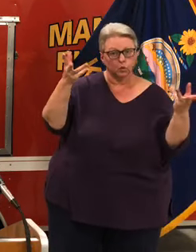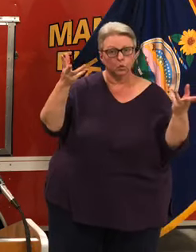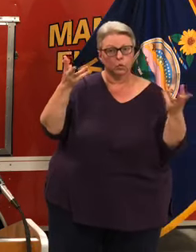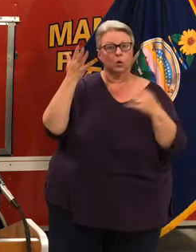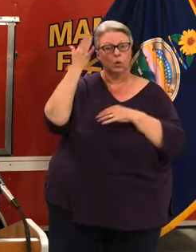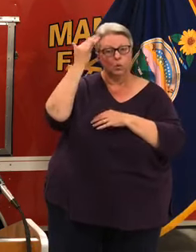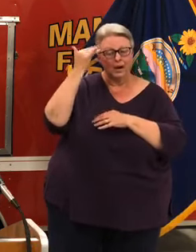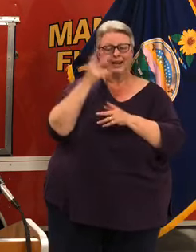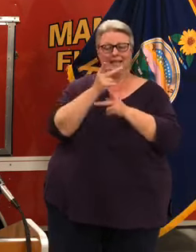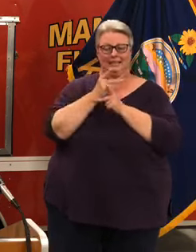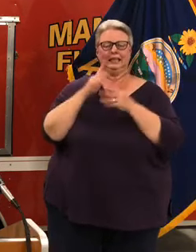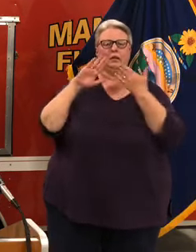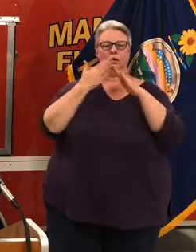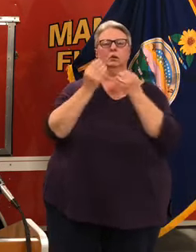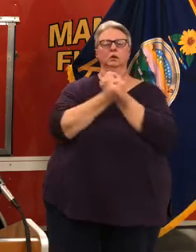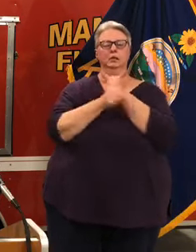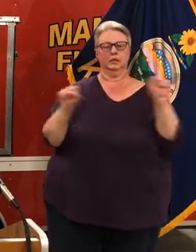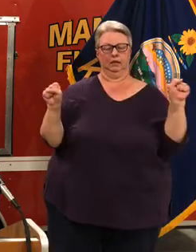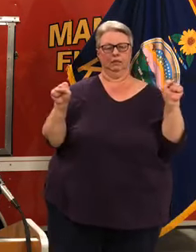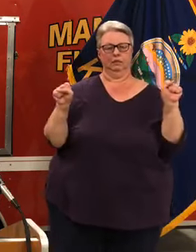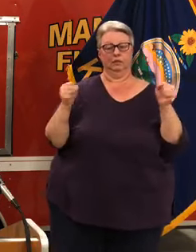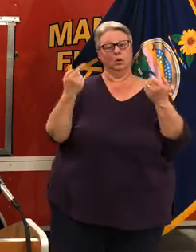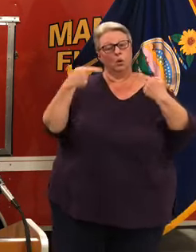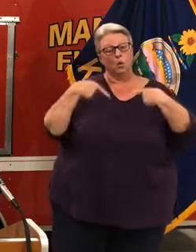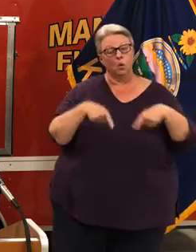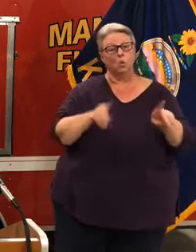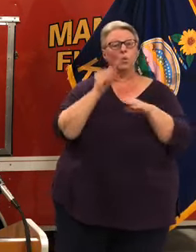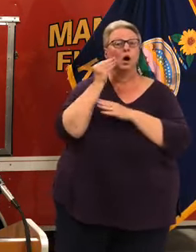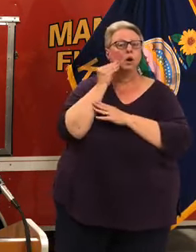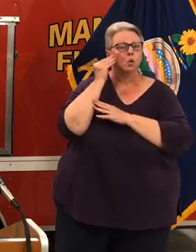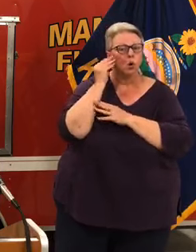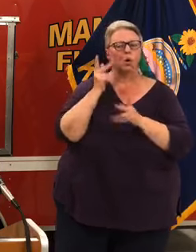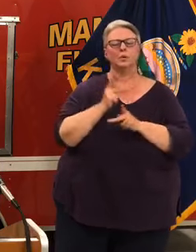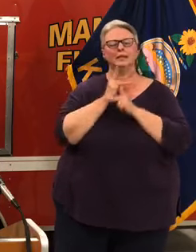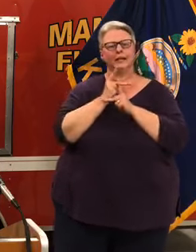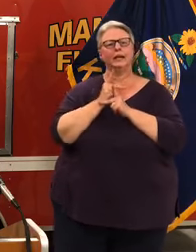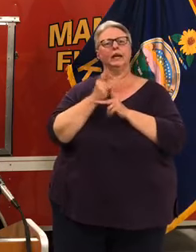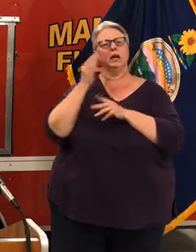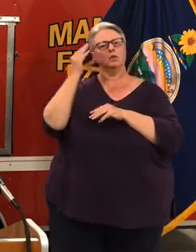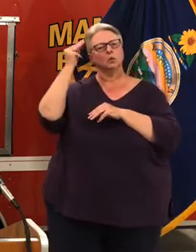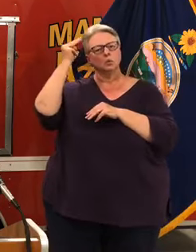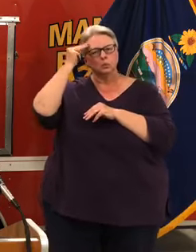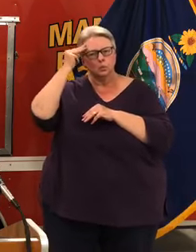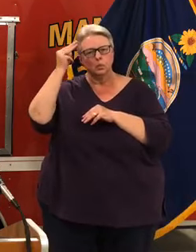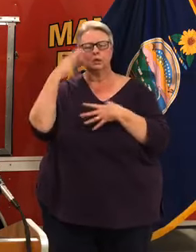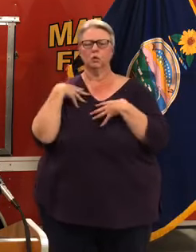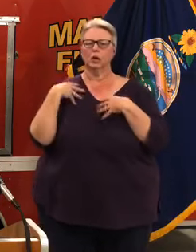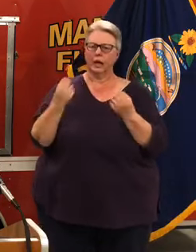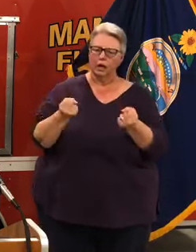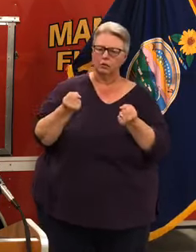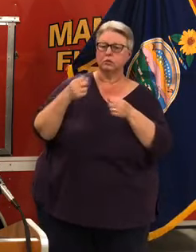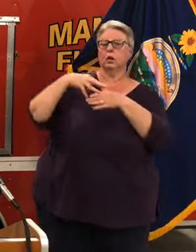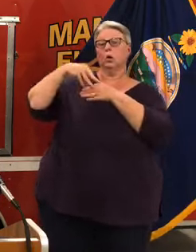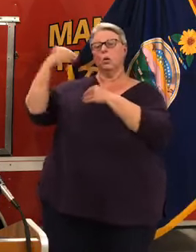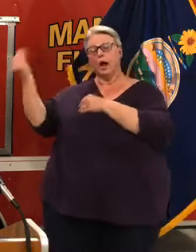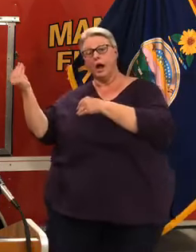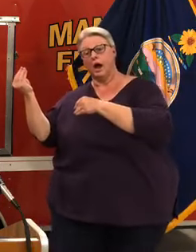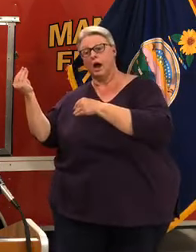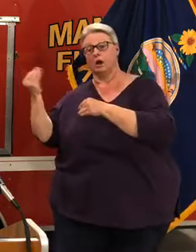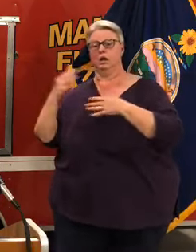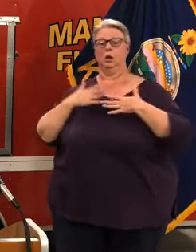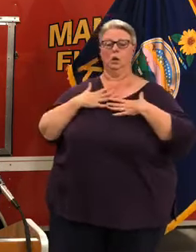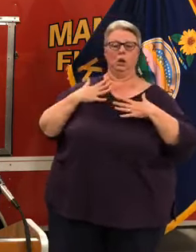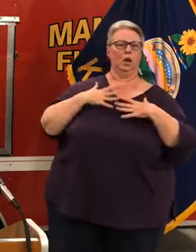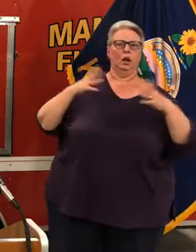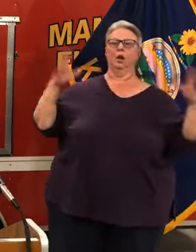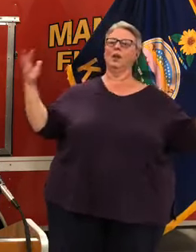as possible. While you're home, it's important that you take care of your mental health. It's important to get outside, get some air, don't congregate in